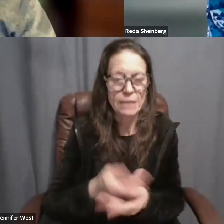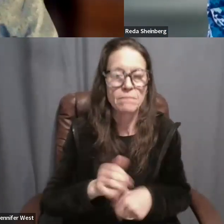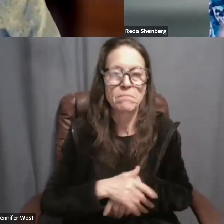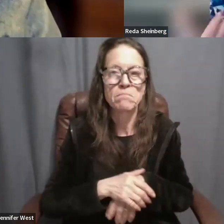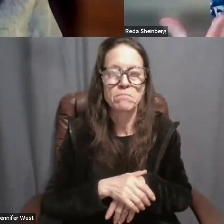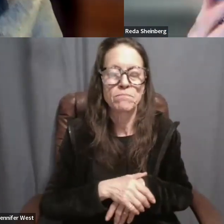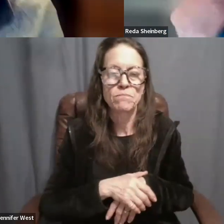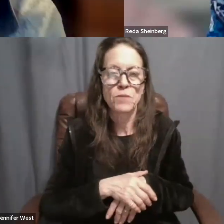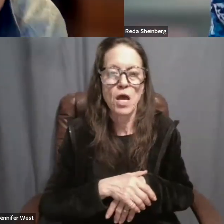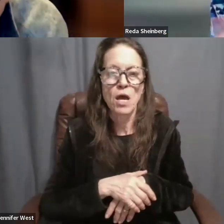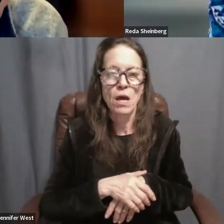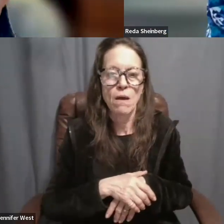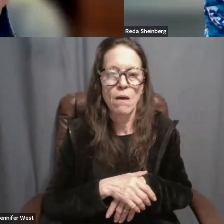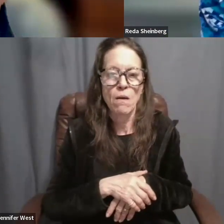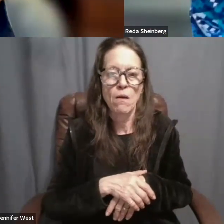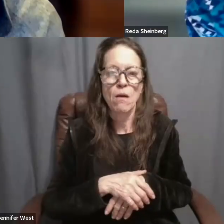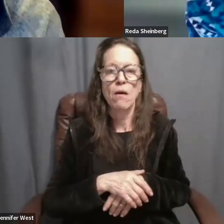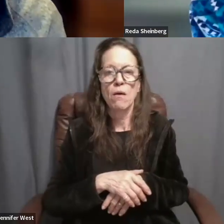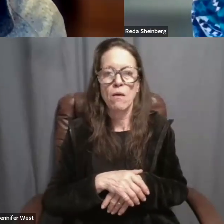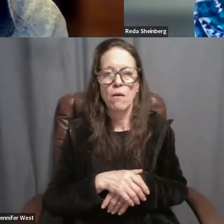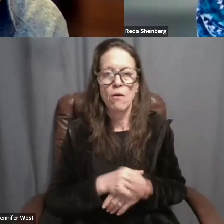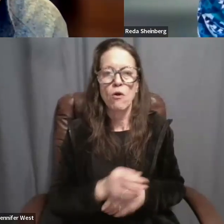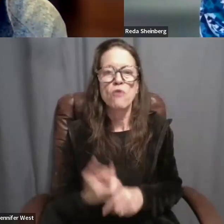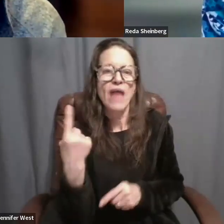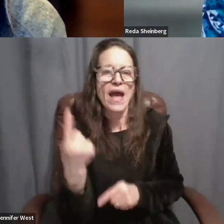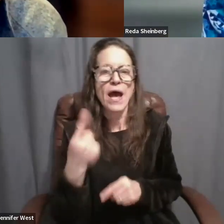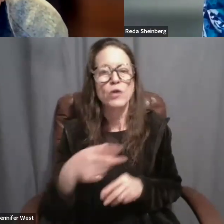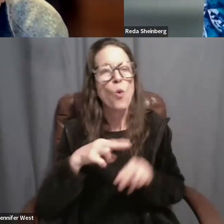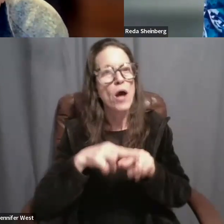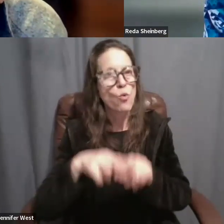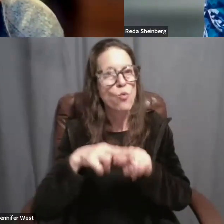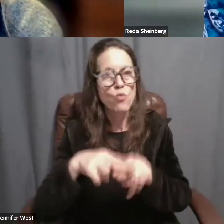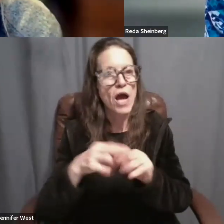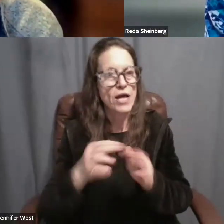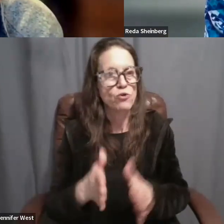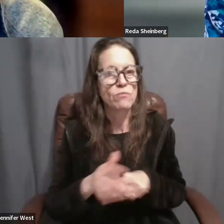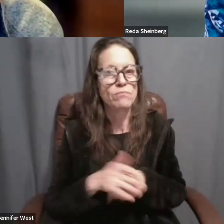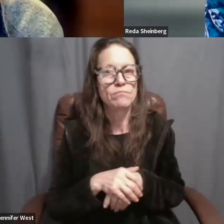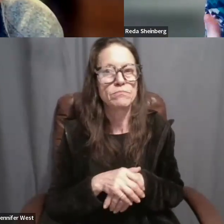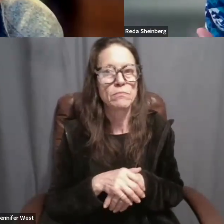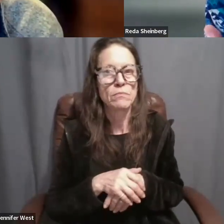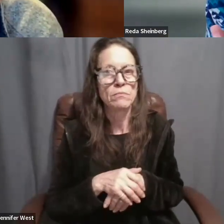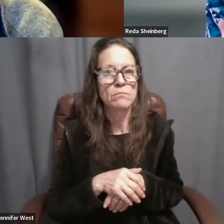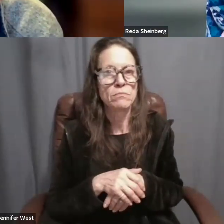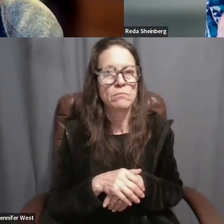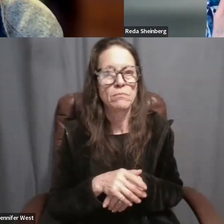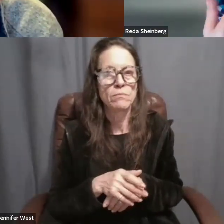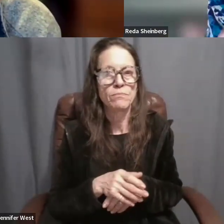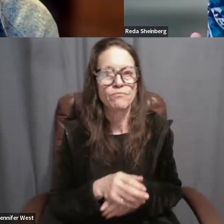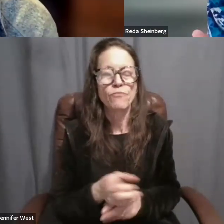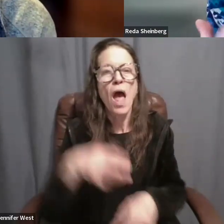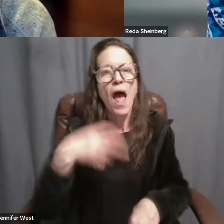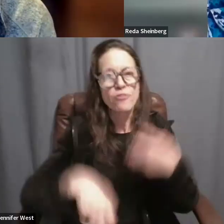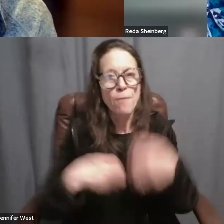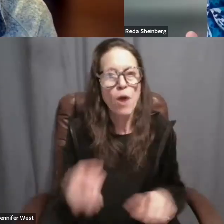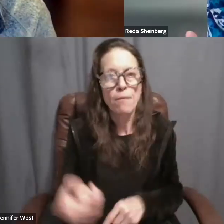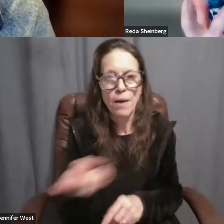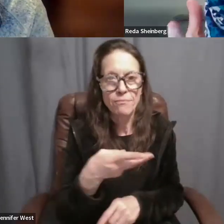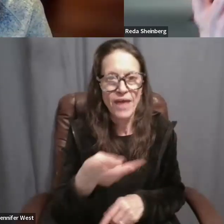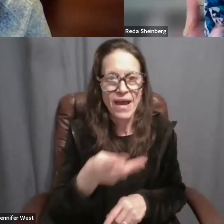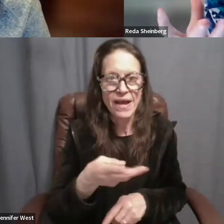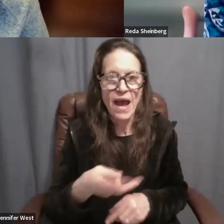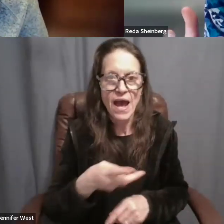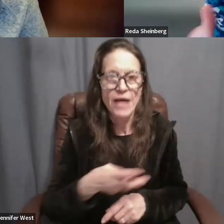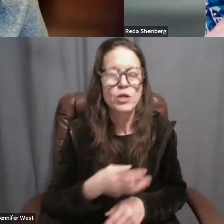this one provider. I won't say who. And they had trouble. The problem they had was getting staff